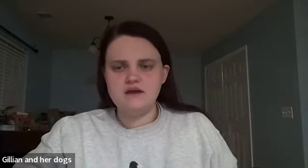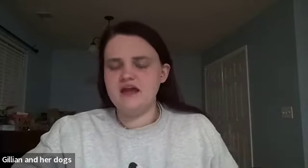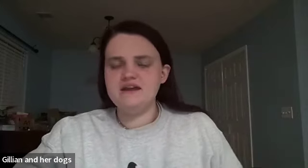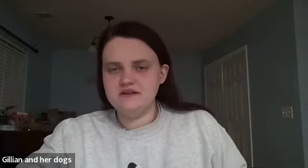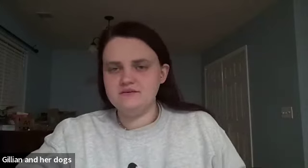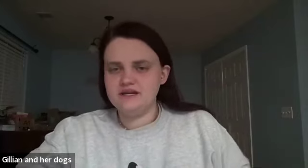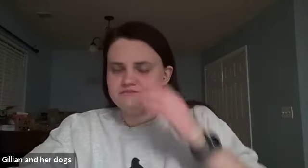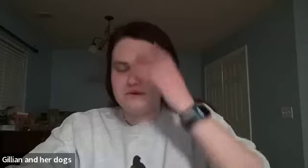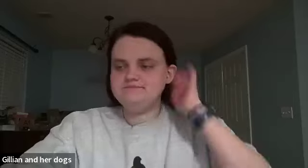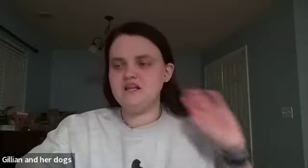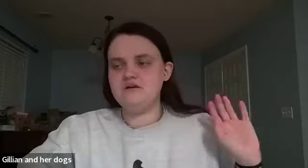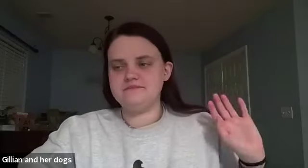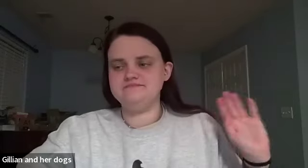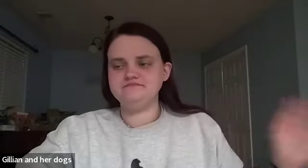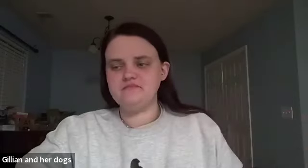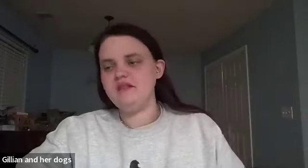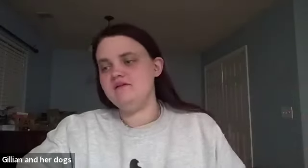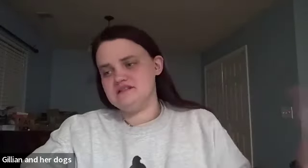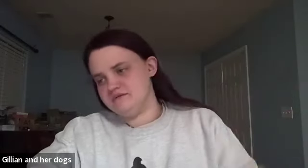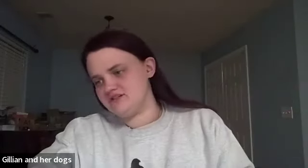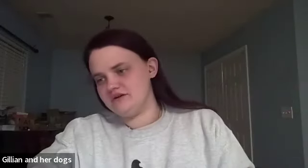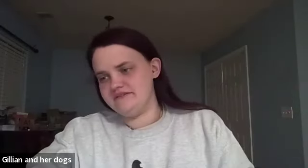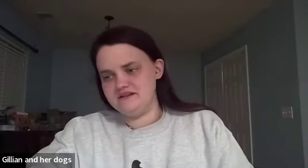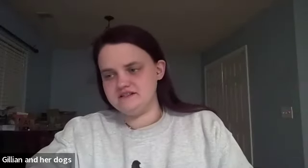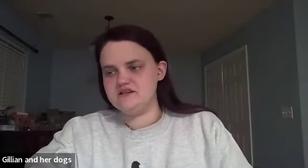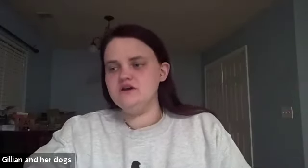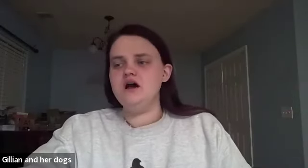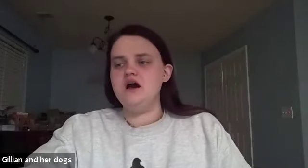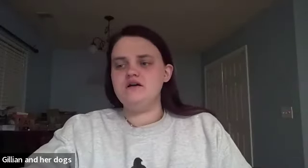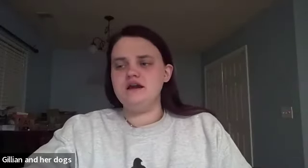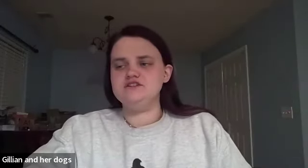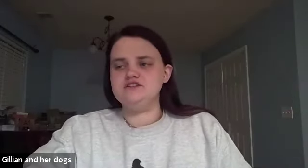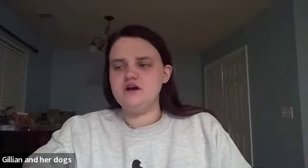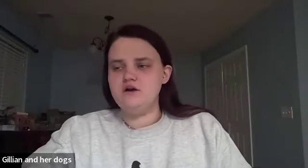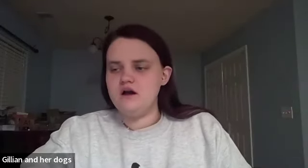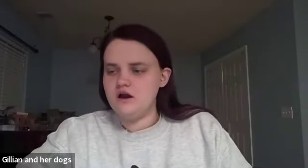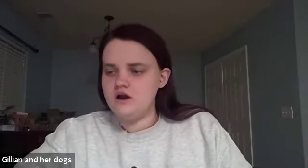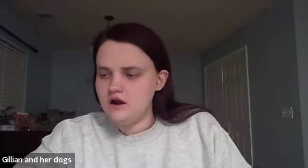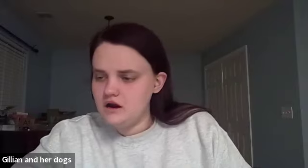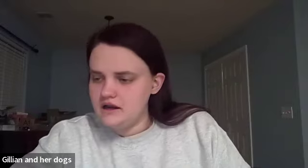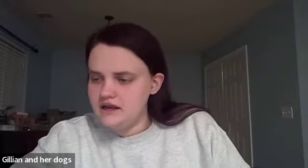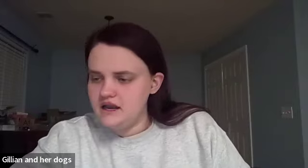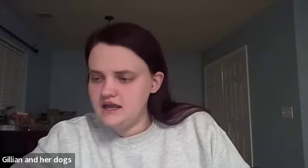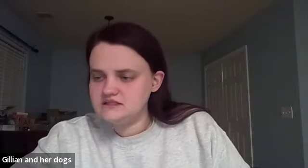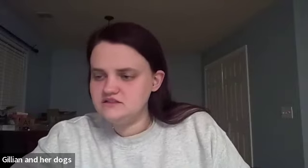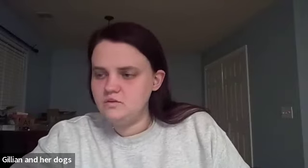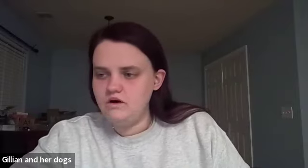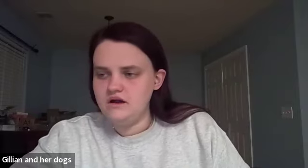that. I had to think for a minute. Okay, let's come back to our feelings. All right, so our next